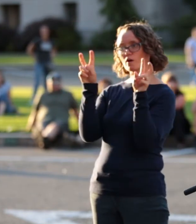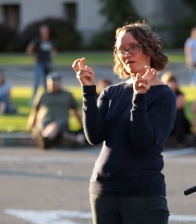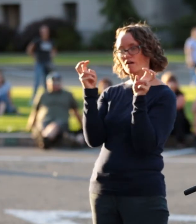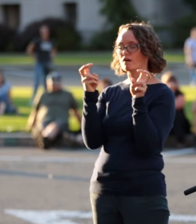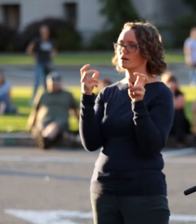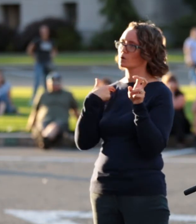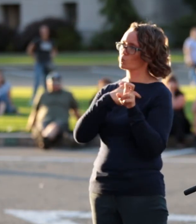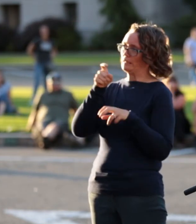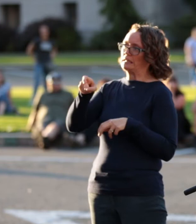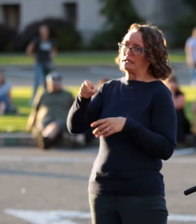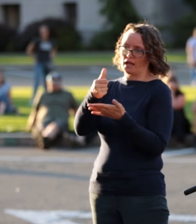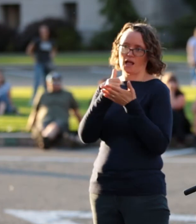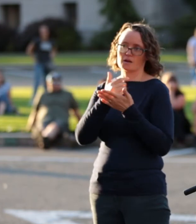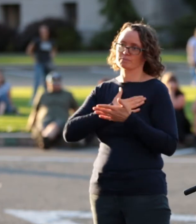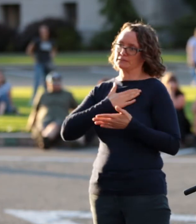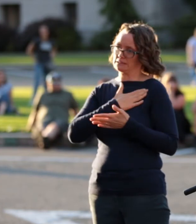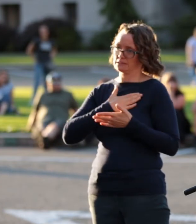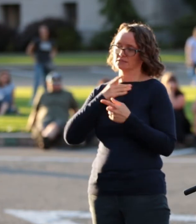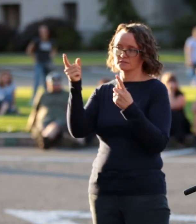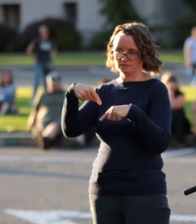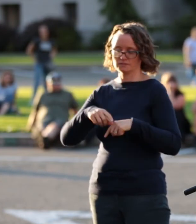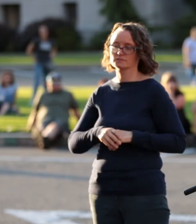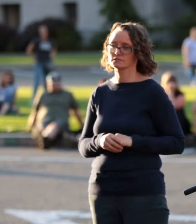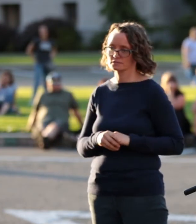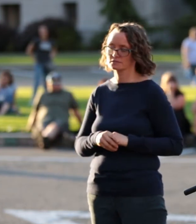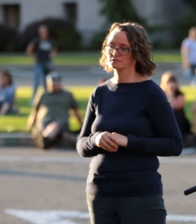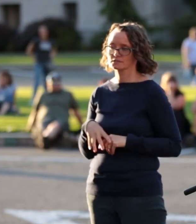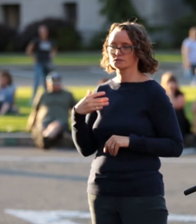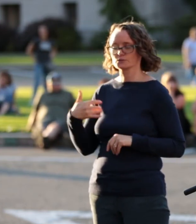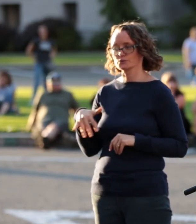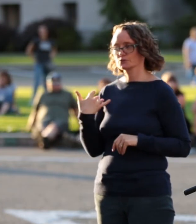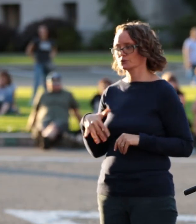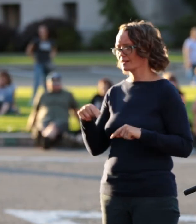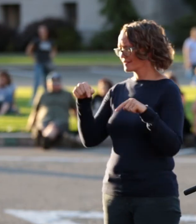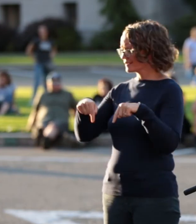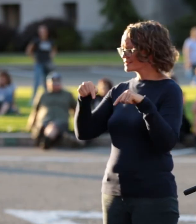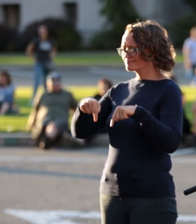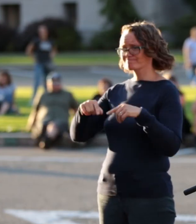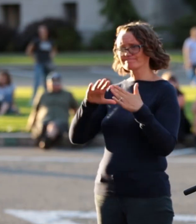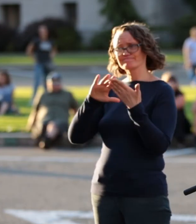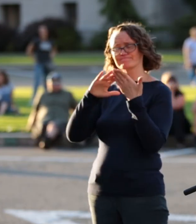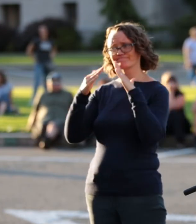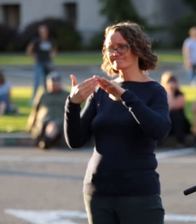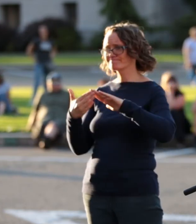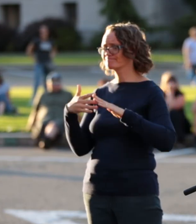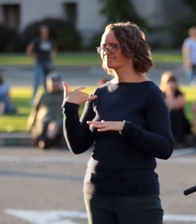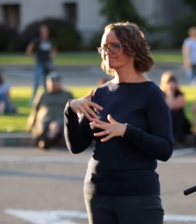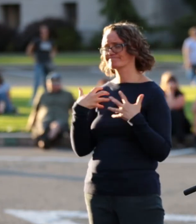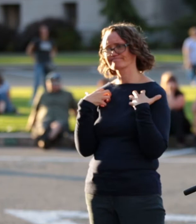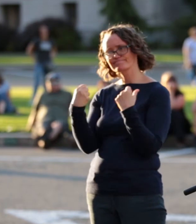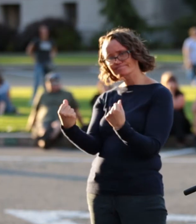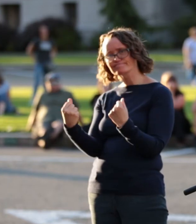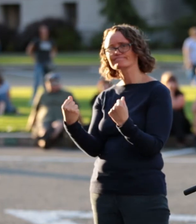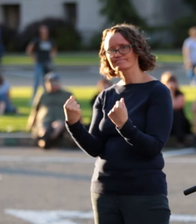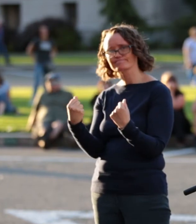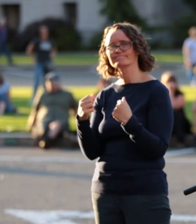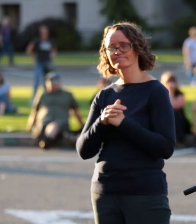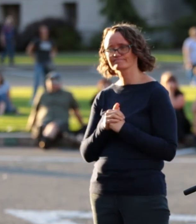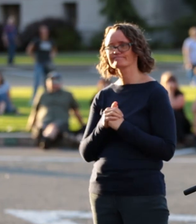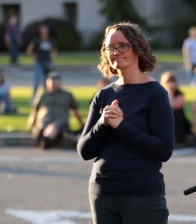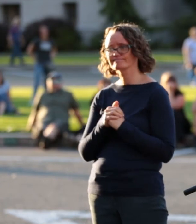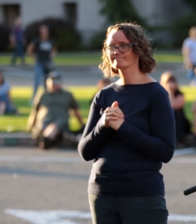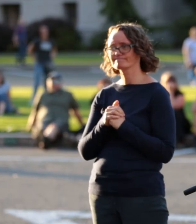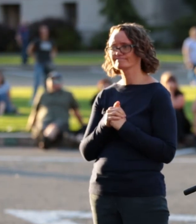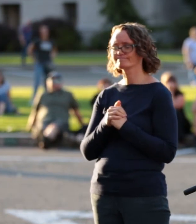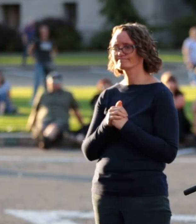need your help. Our community resiliency is evident in our ability to do everything we can to avoid hanging